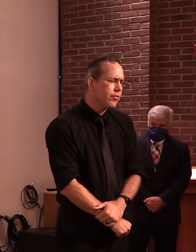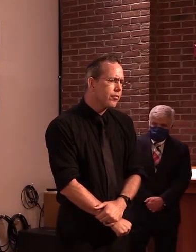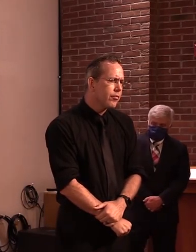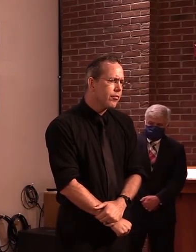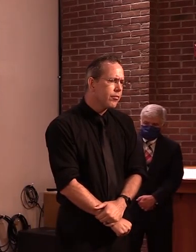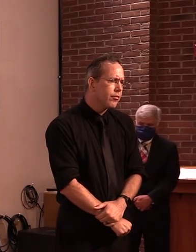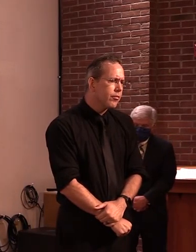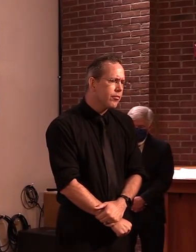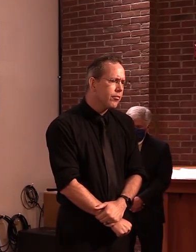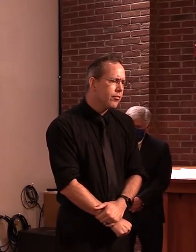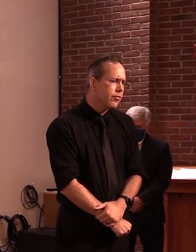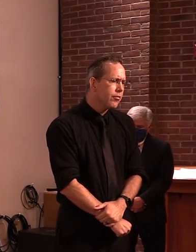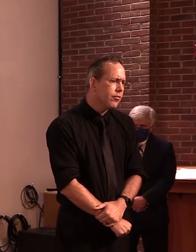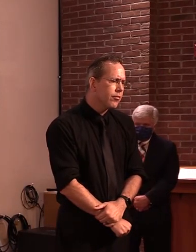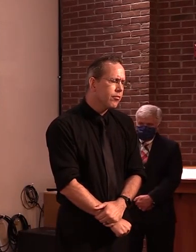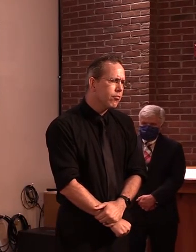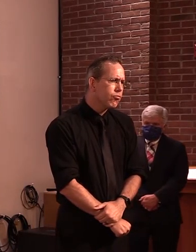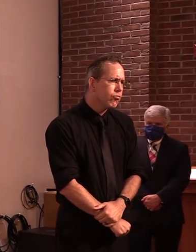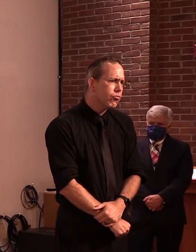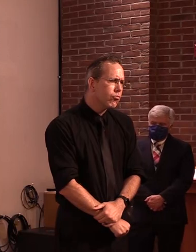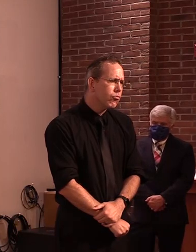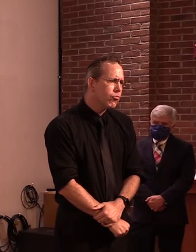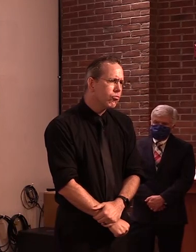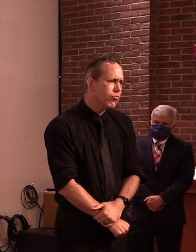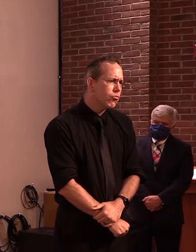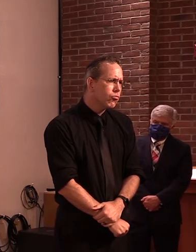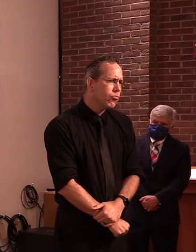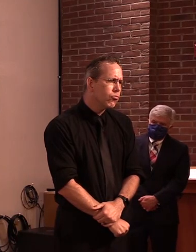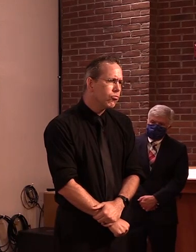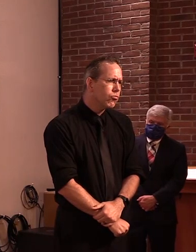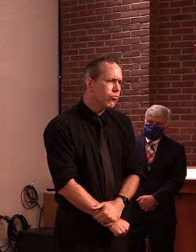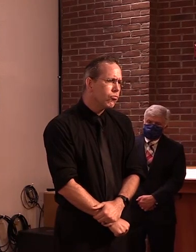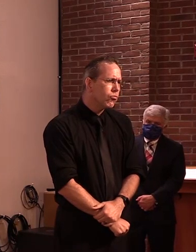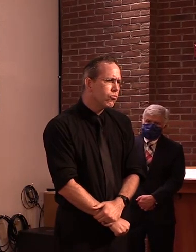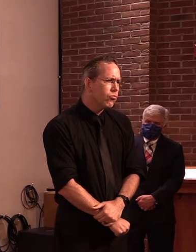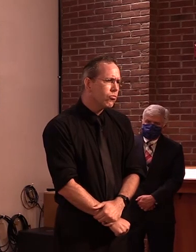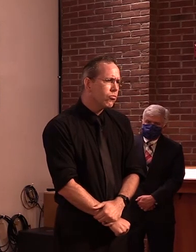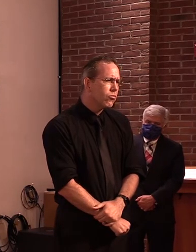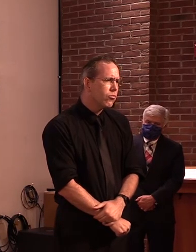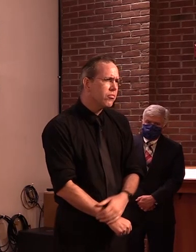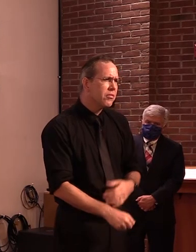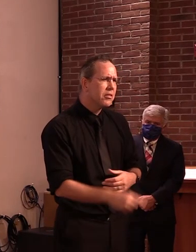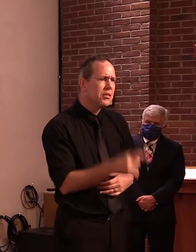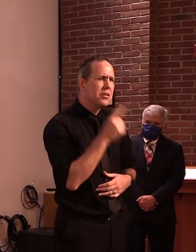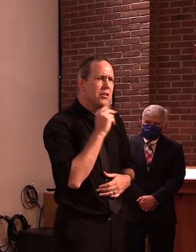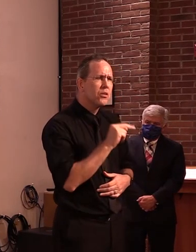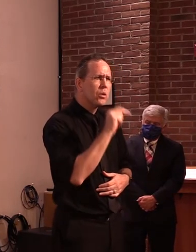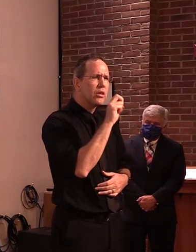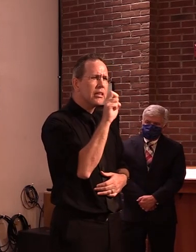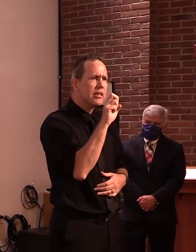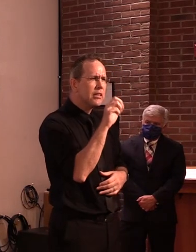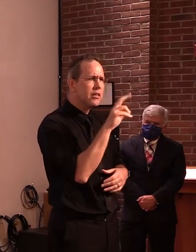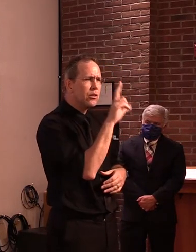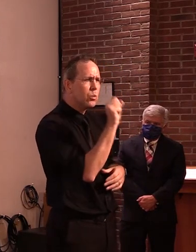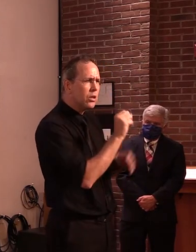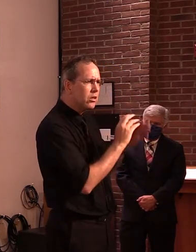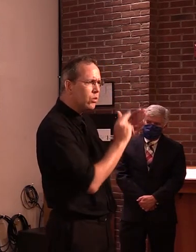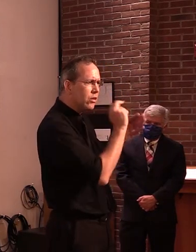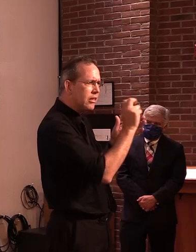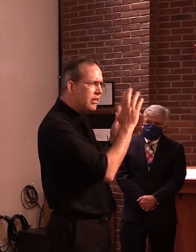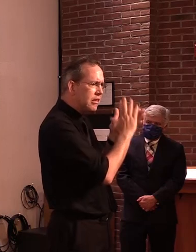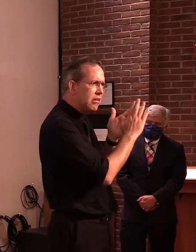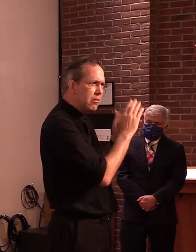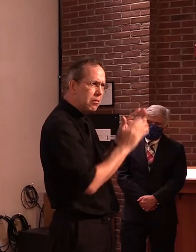with cases actually still rising in the Northeast, why change anything right now, like this last turn of the spigot? Is there some urgency or some reason,